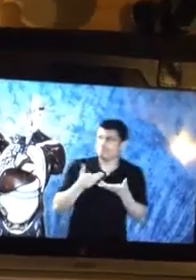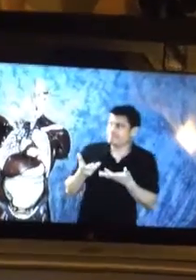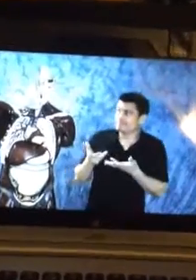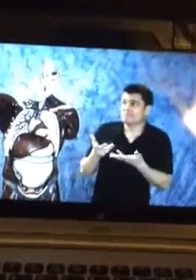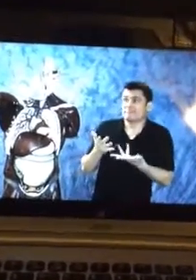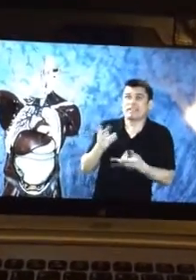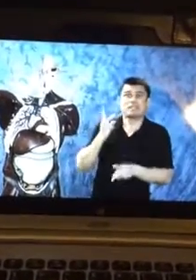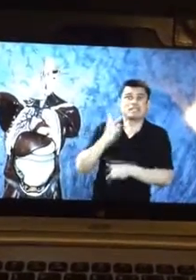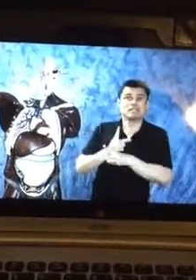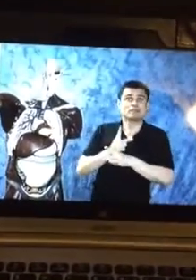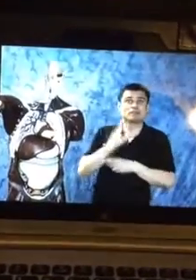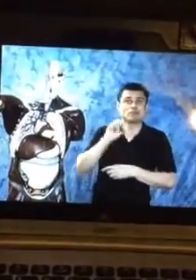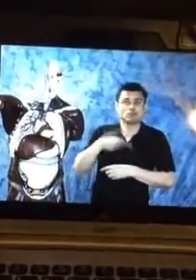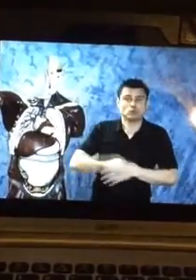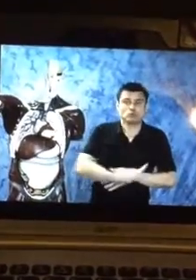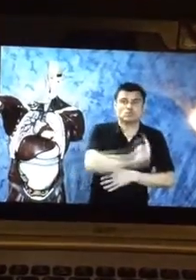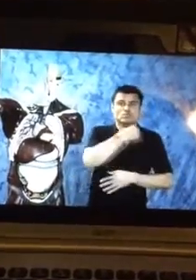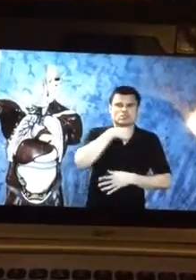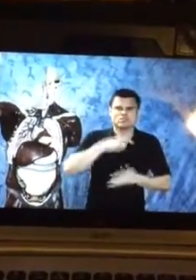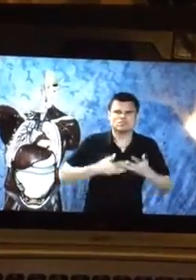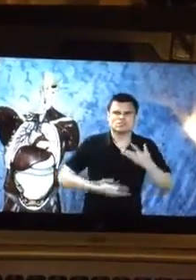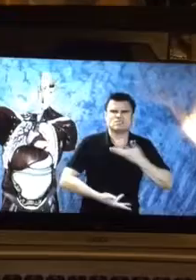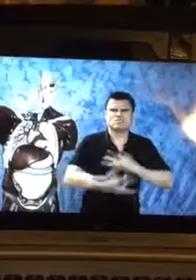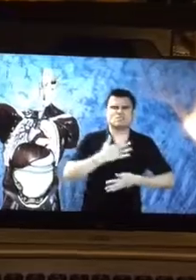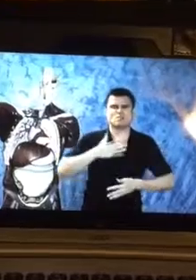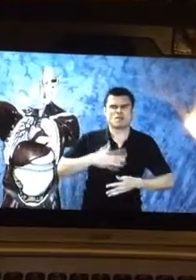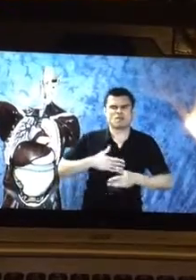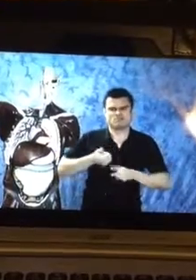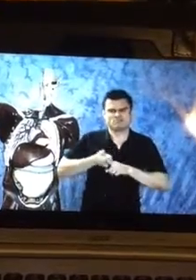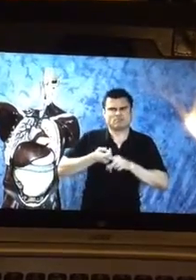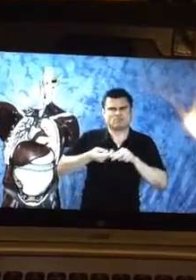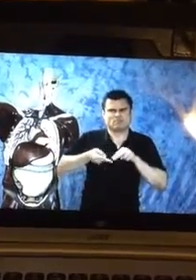blockaded and you can't get in, it can't get through,